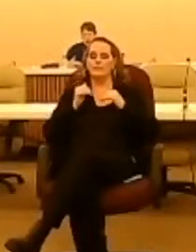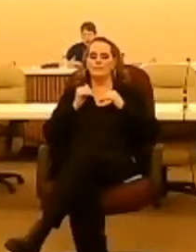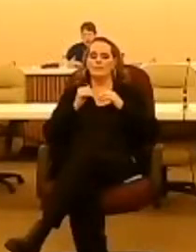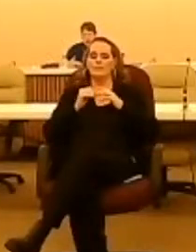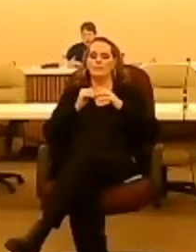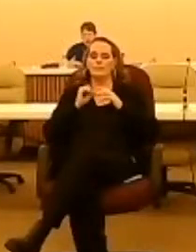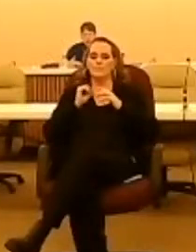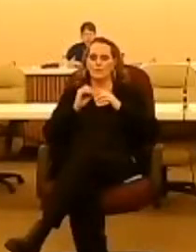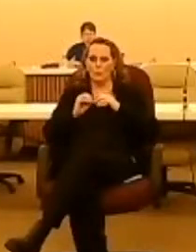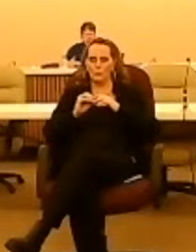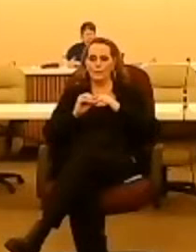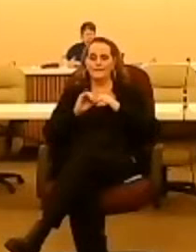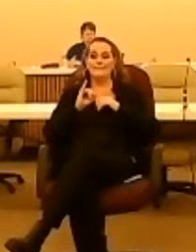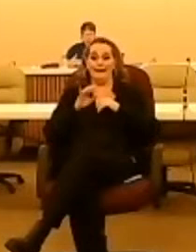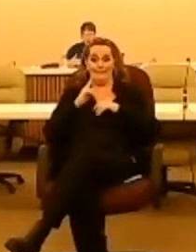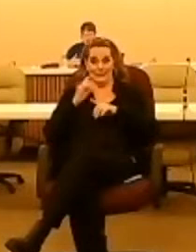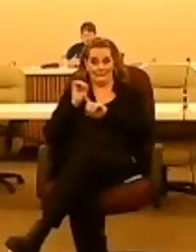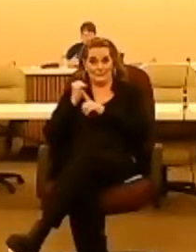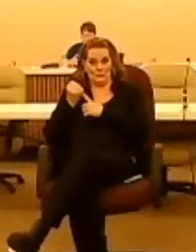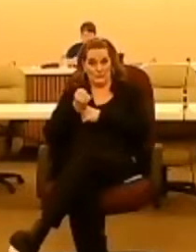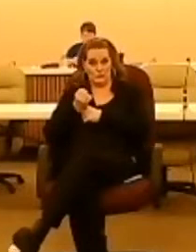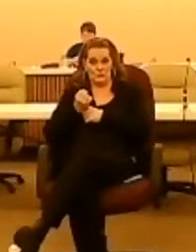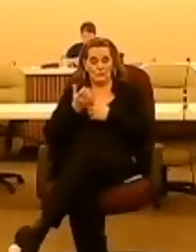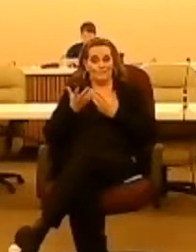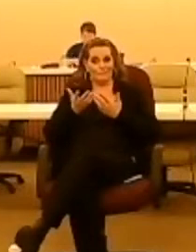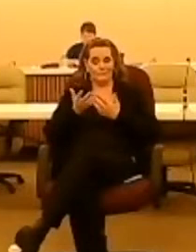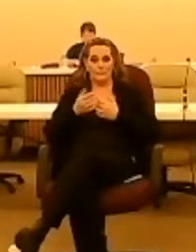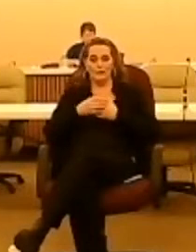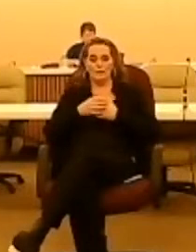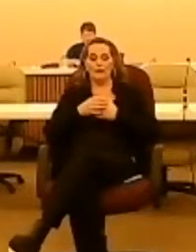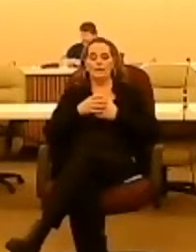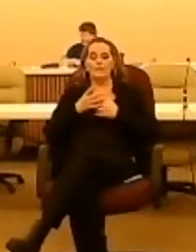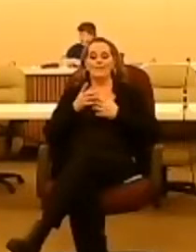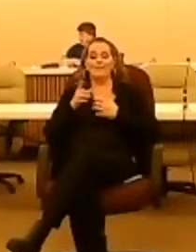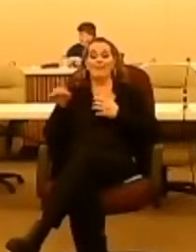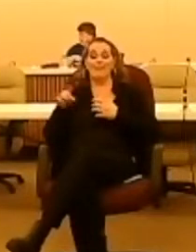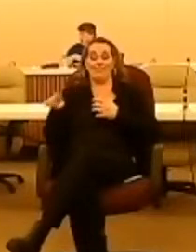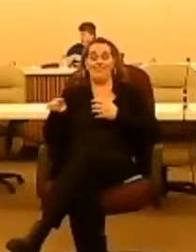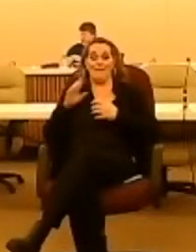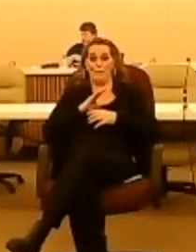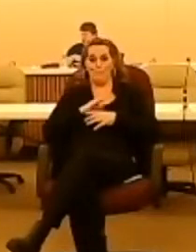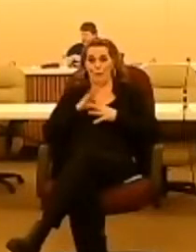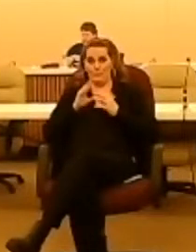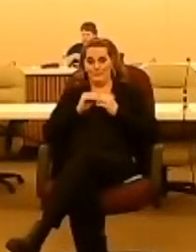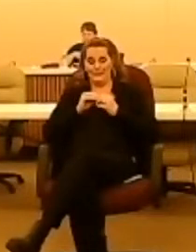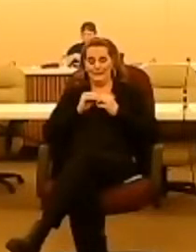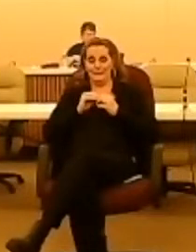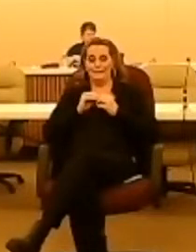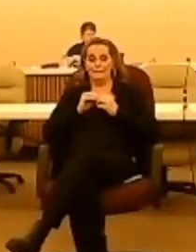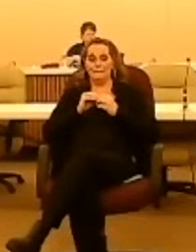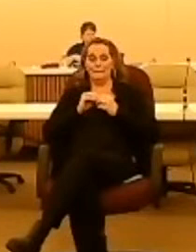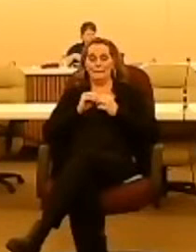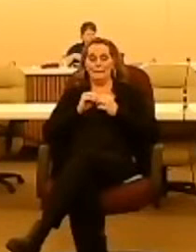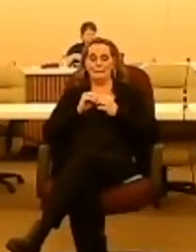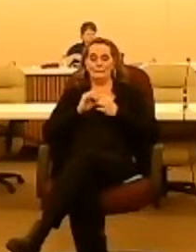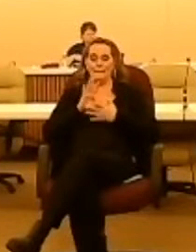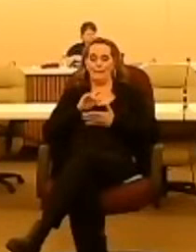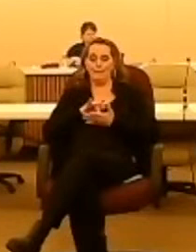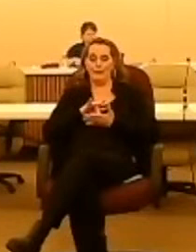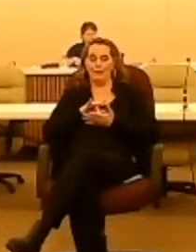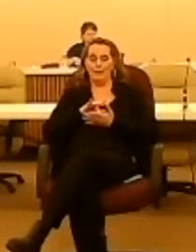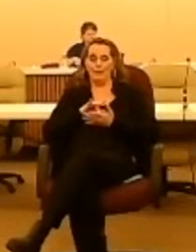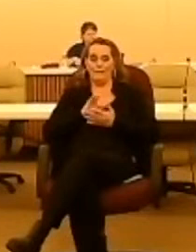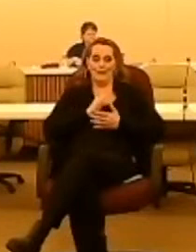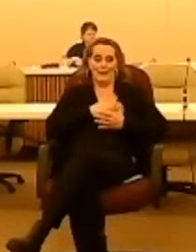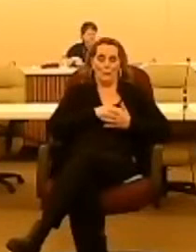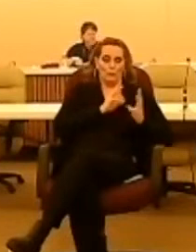So Okay. if that's the case, their board meeting is sandwiched between our workshop and